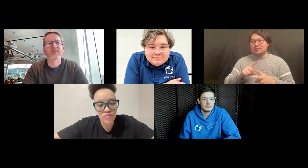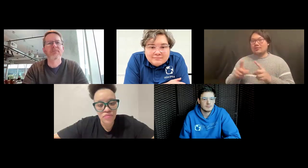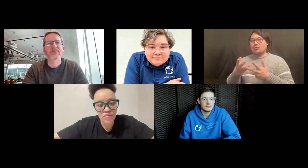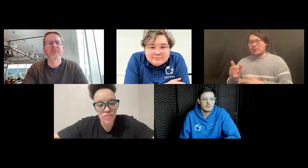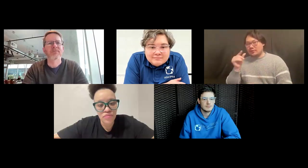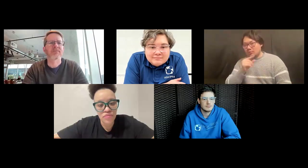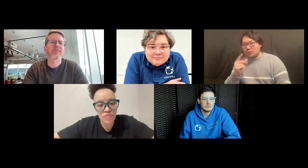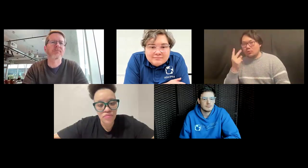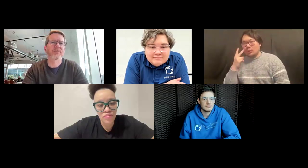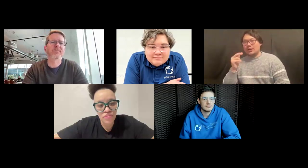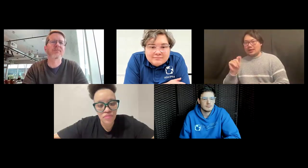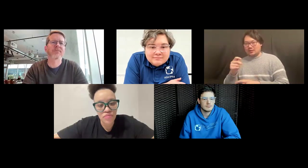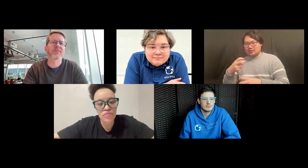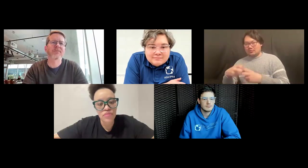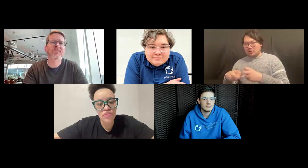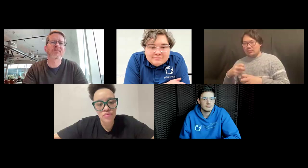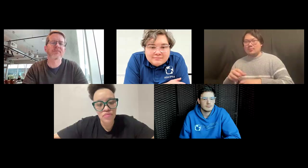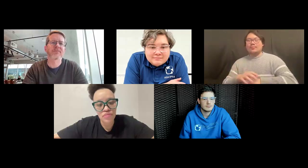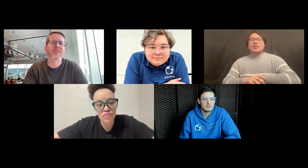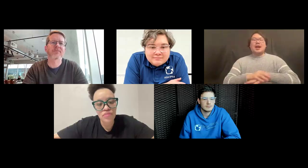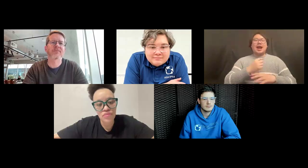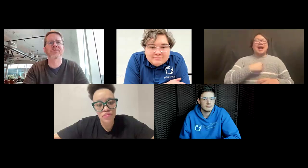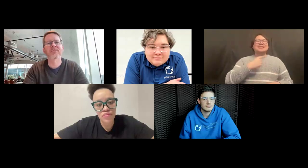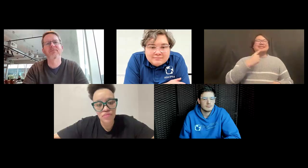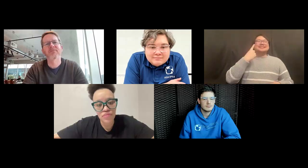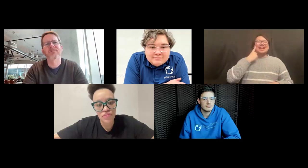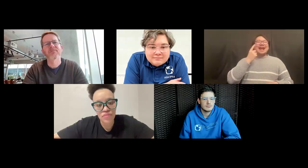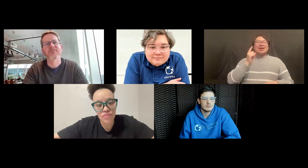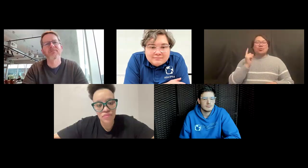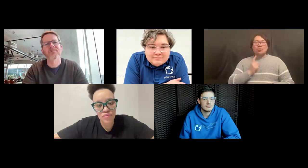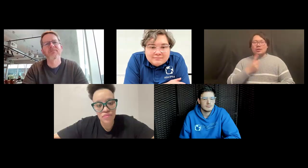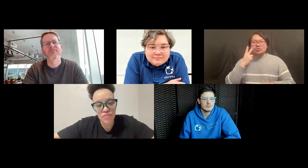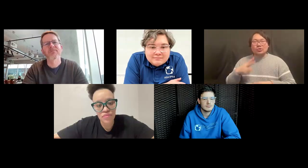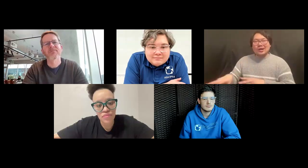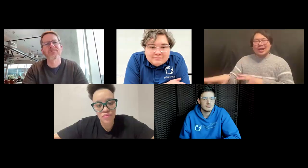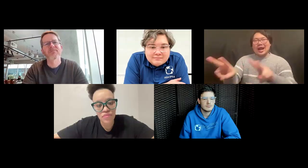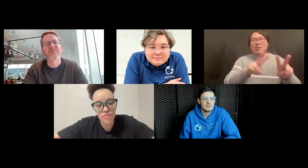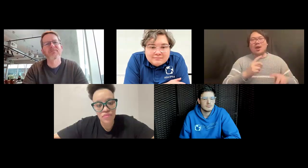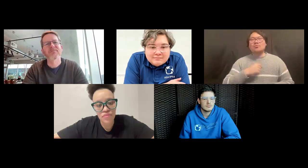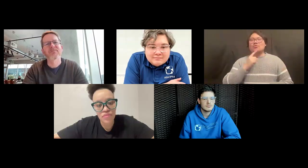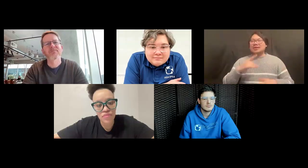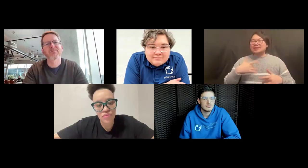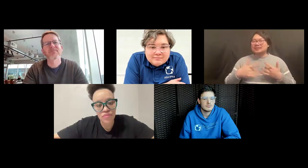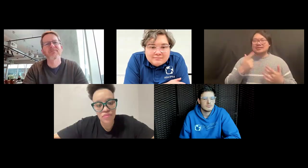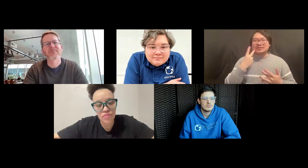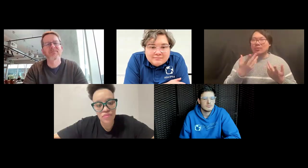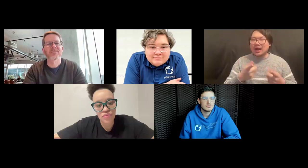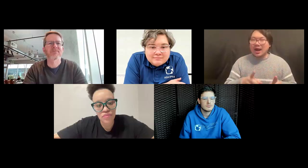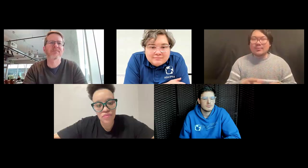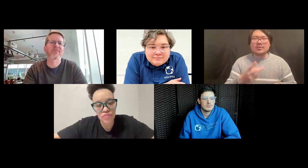from what we see, what the issues are versus what Google might see the issues are, we're coming at it through different lenses. And so I think it is